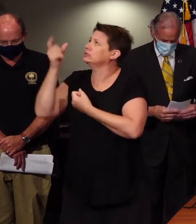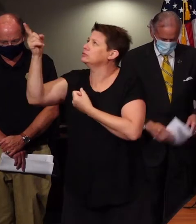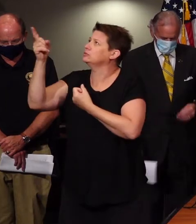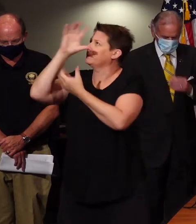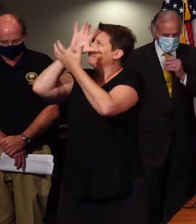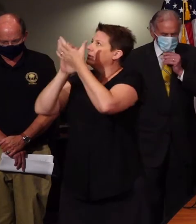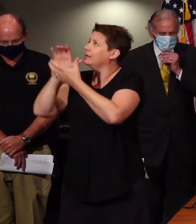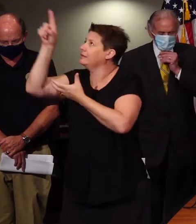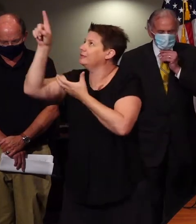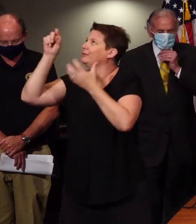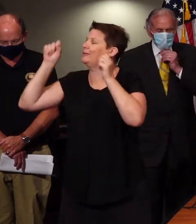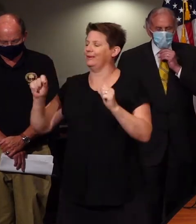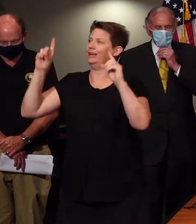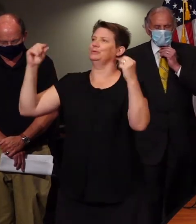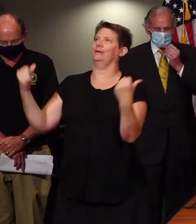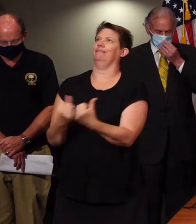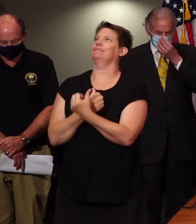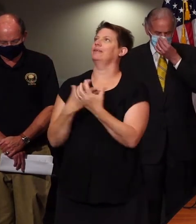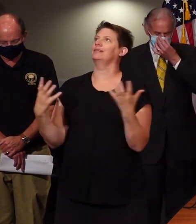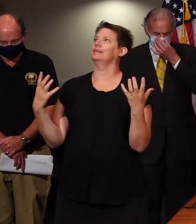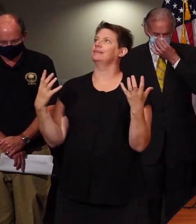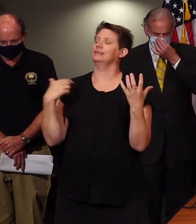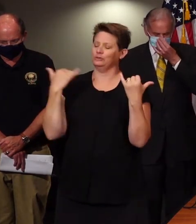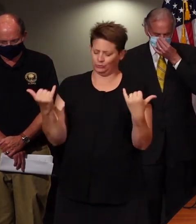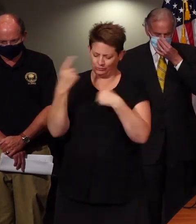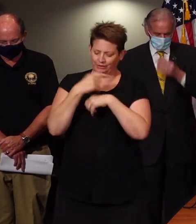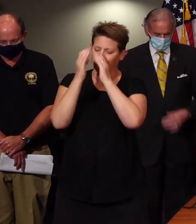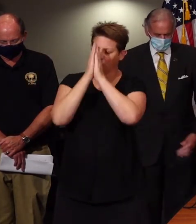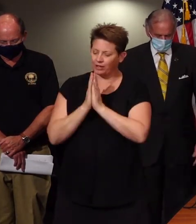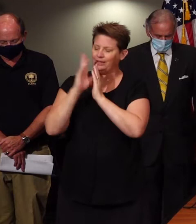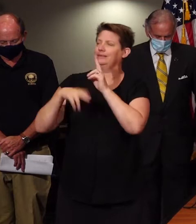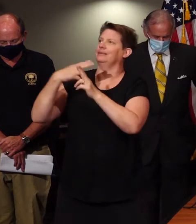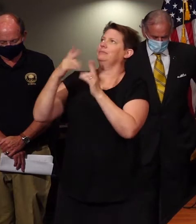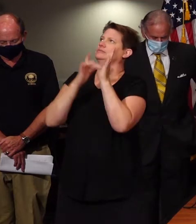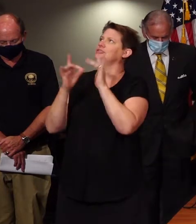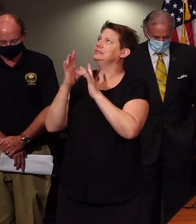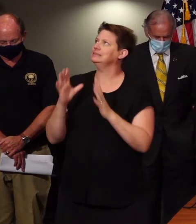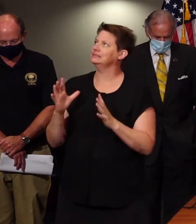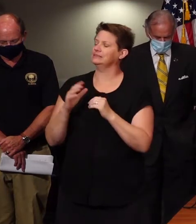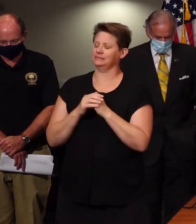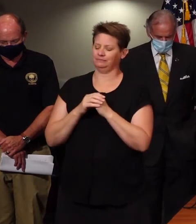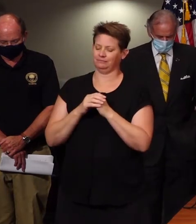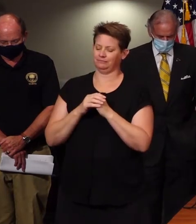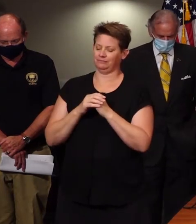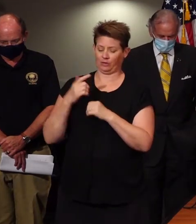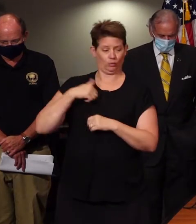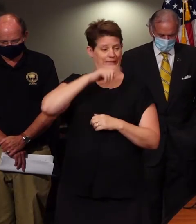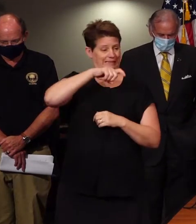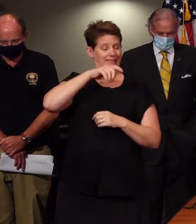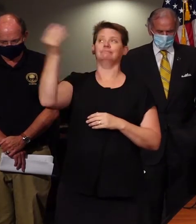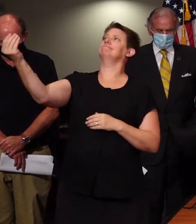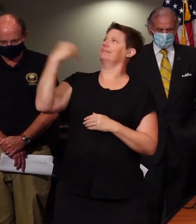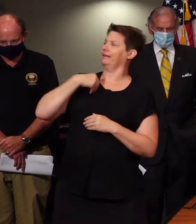able to do anything but fail. Today we pray right now in the name of Jesus that you will give us what we need in the midst of this